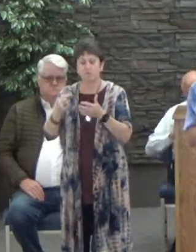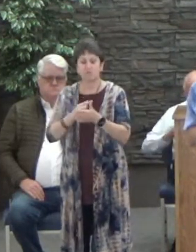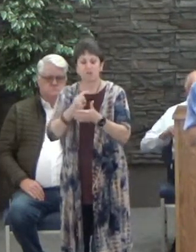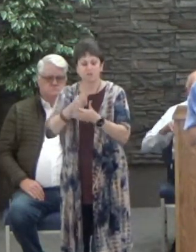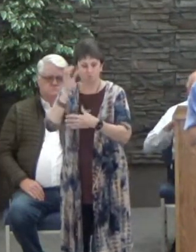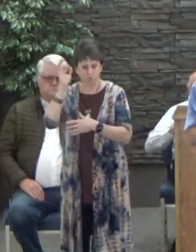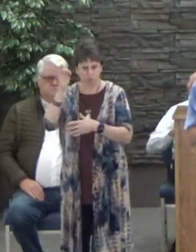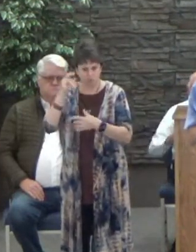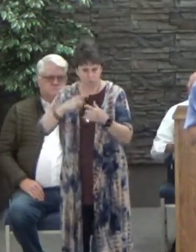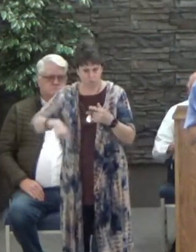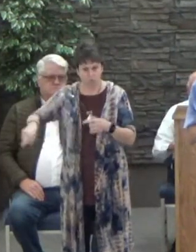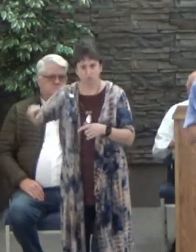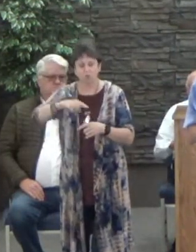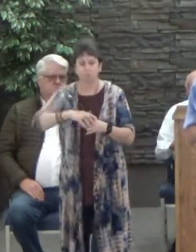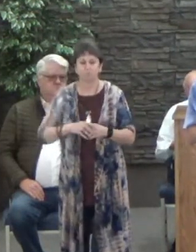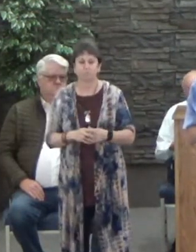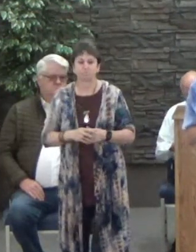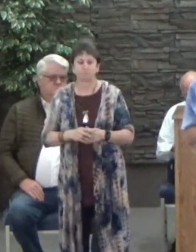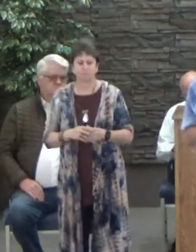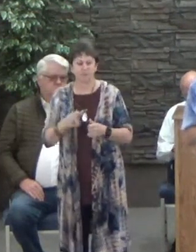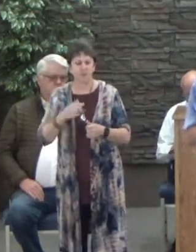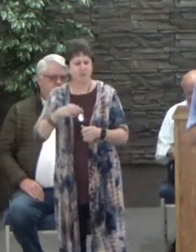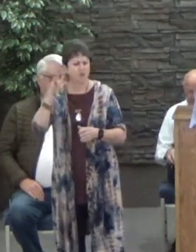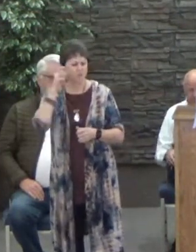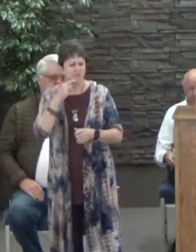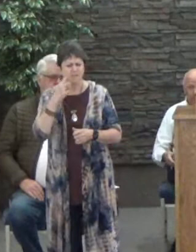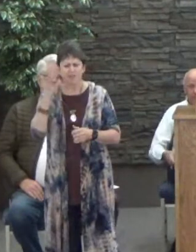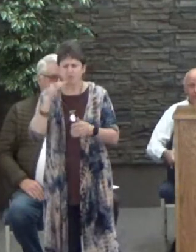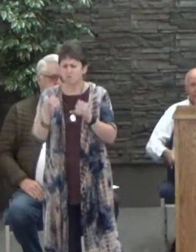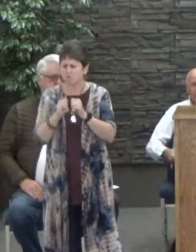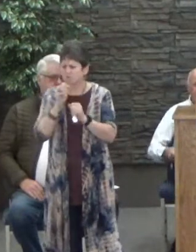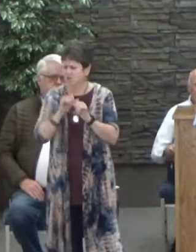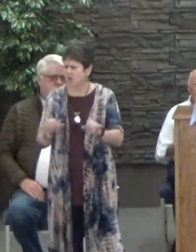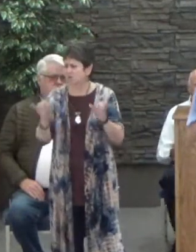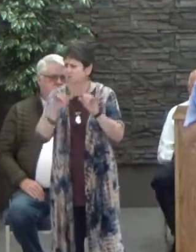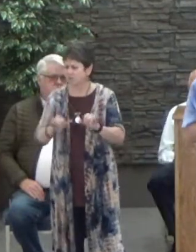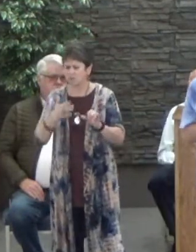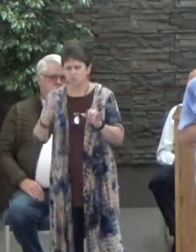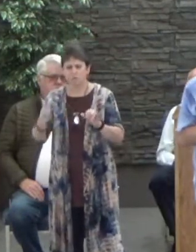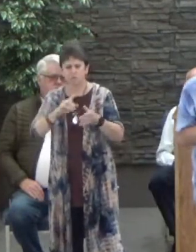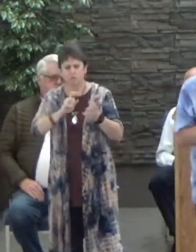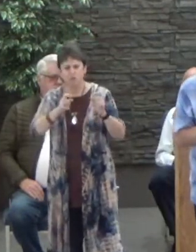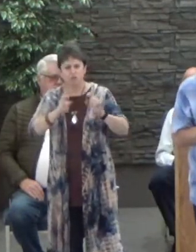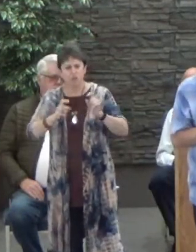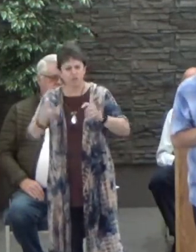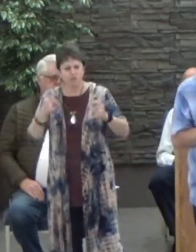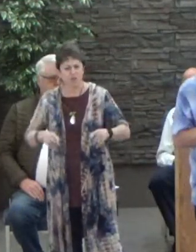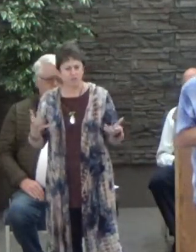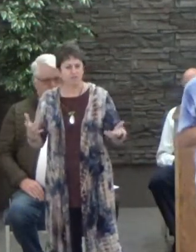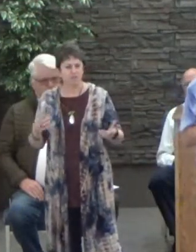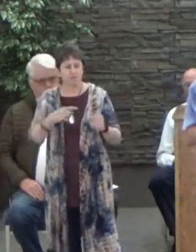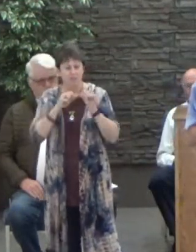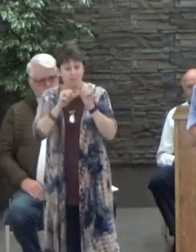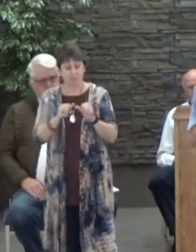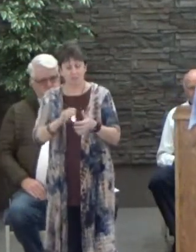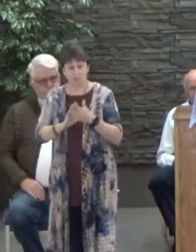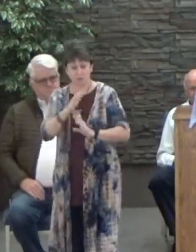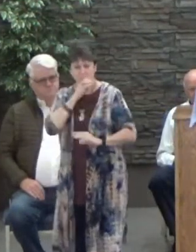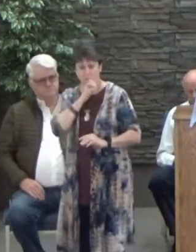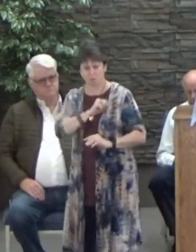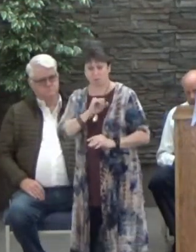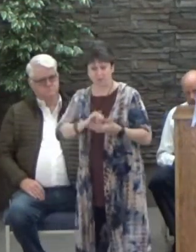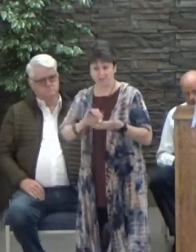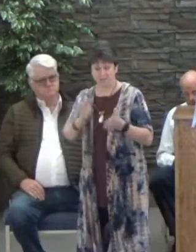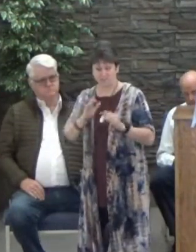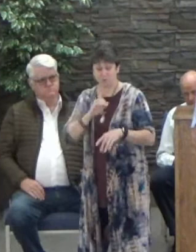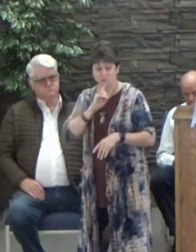was preached to you. I have heard it said the most constant thing in the world is change. As I continue to age, that seems to be